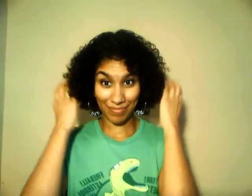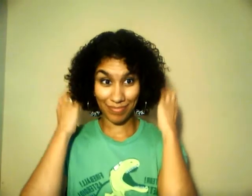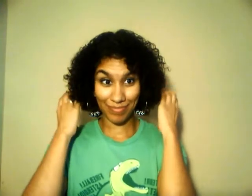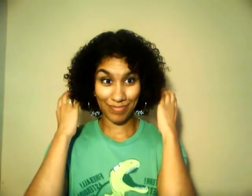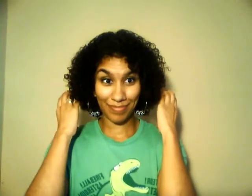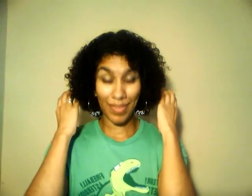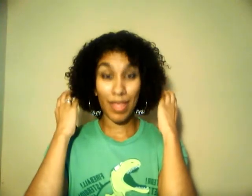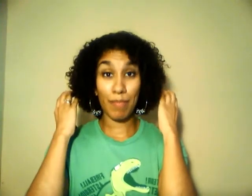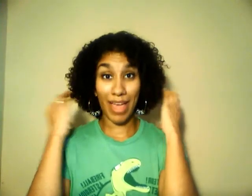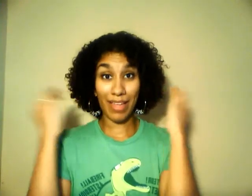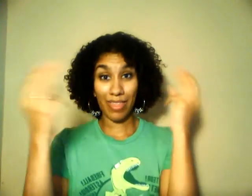Math.